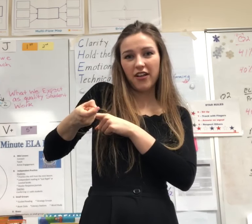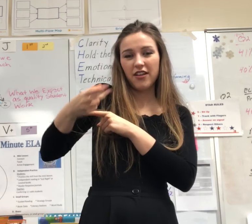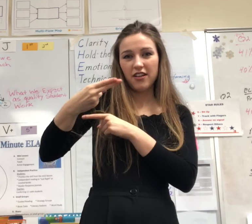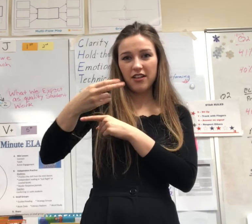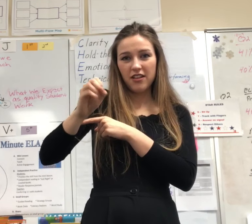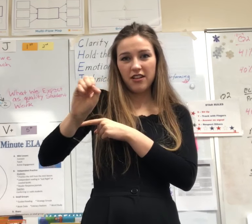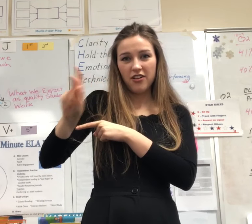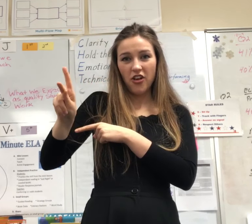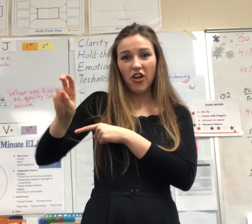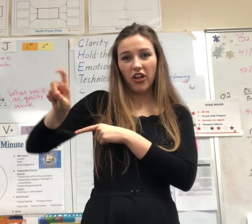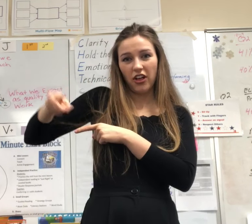You also